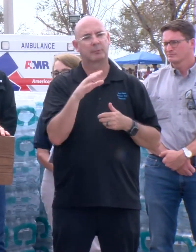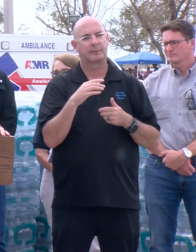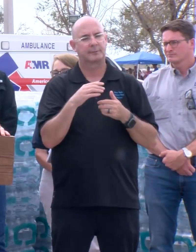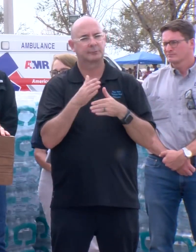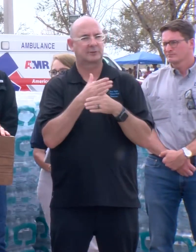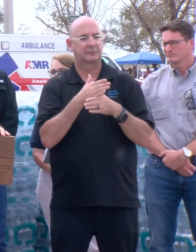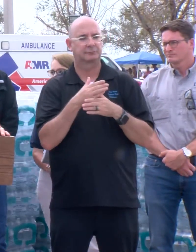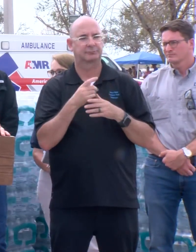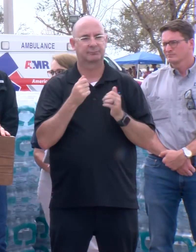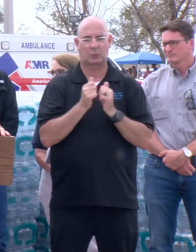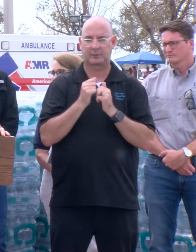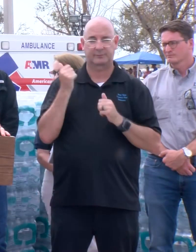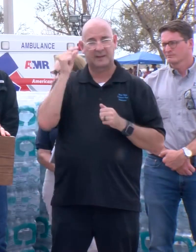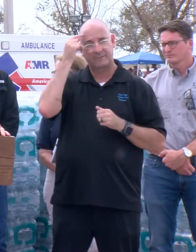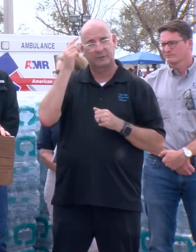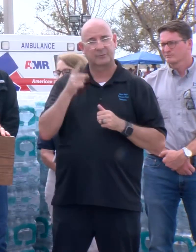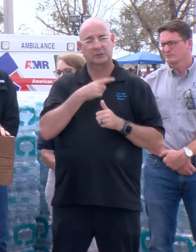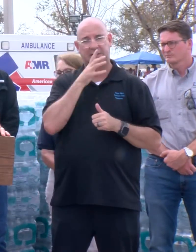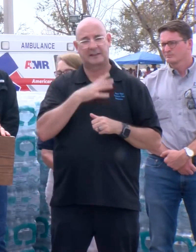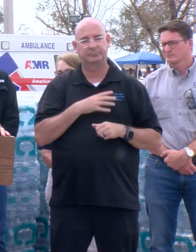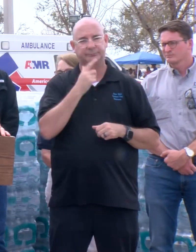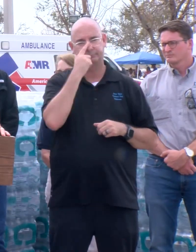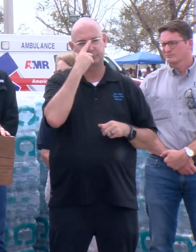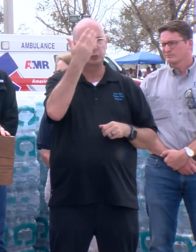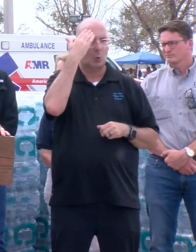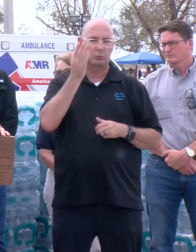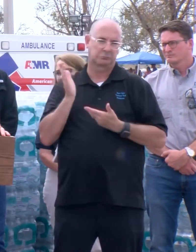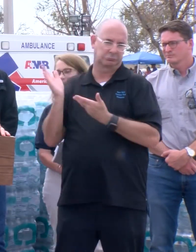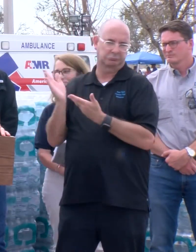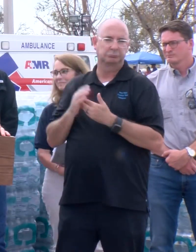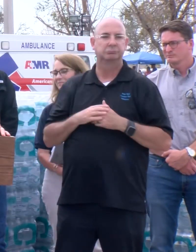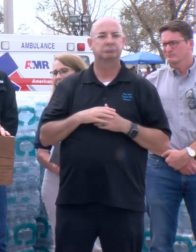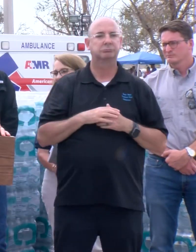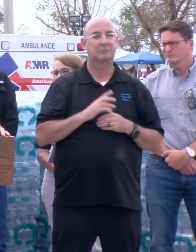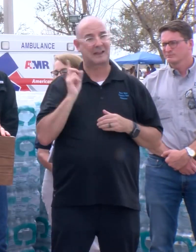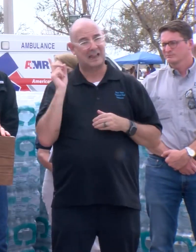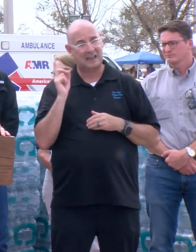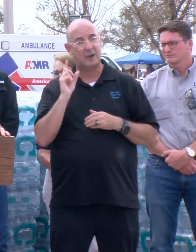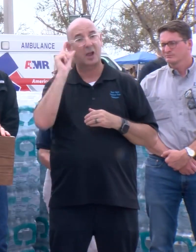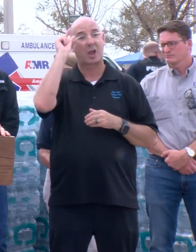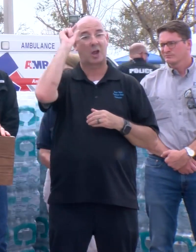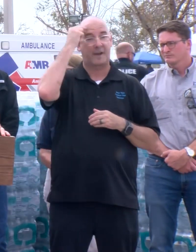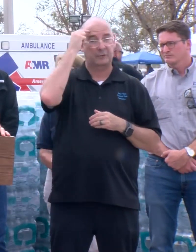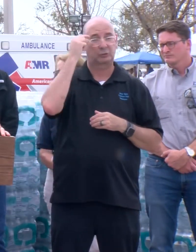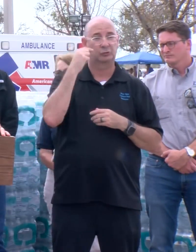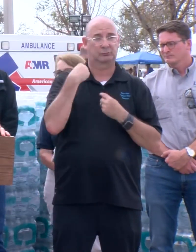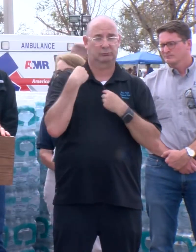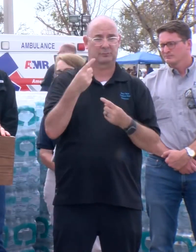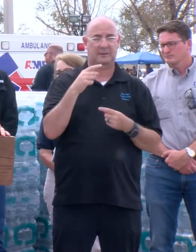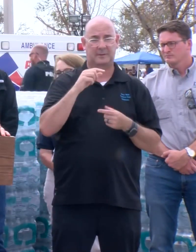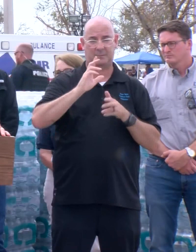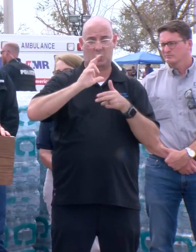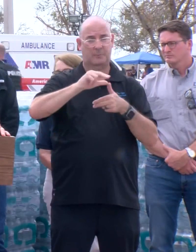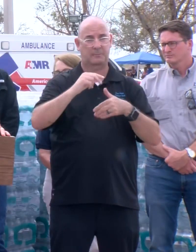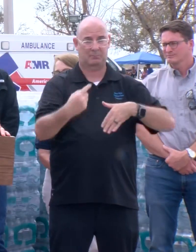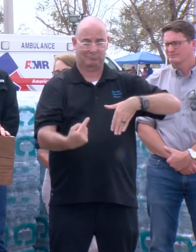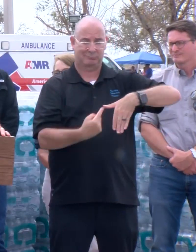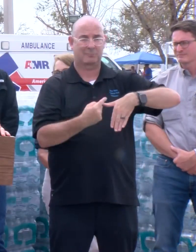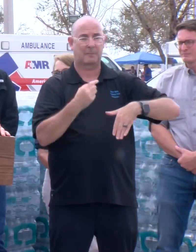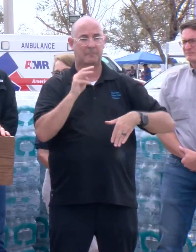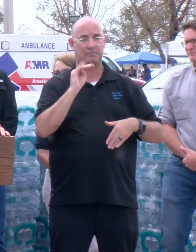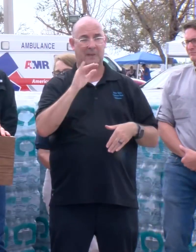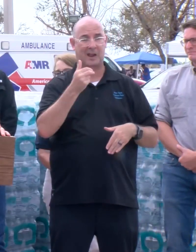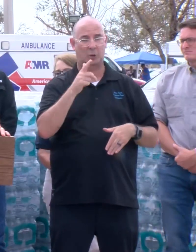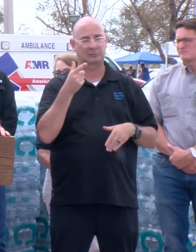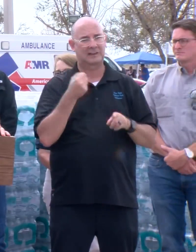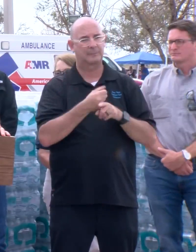of this couple. And he gets sworn in as governor, and Michael hit my hometown of Panama City, okay? Devastated where I live.